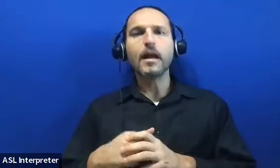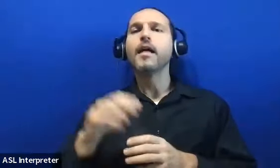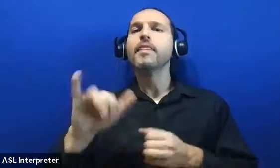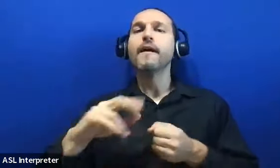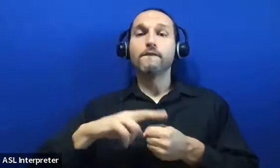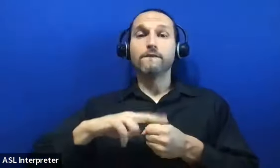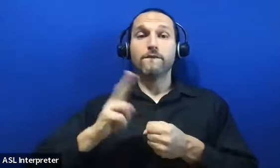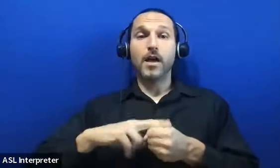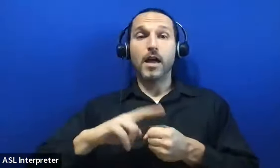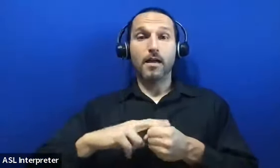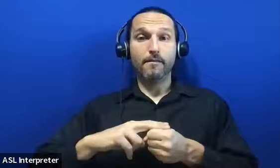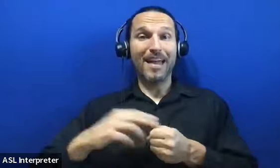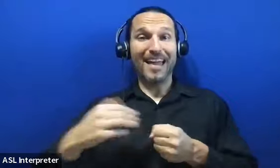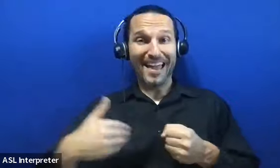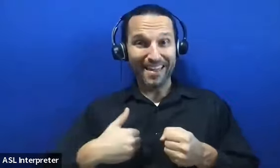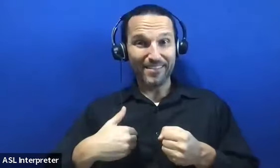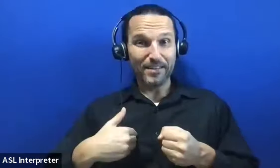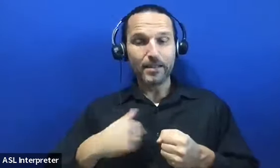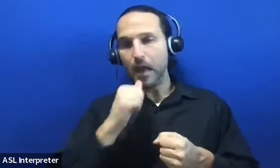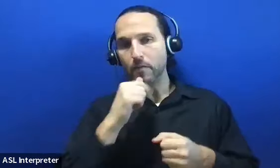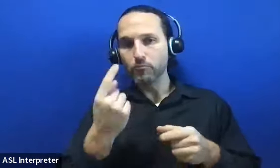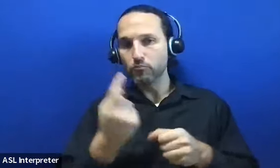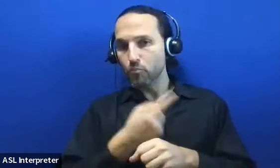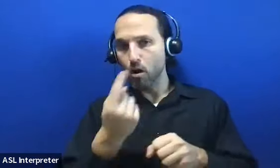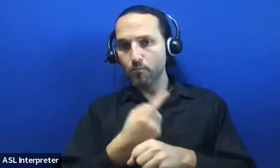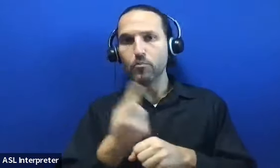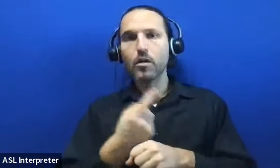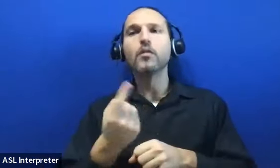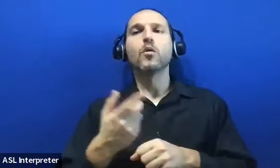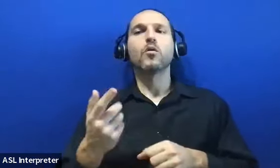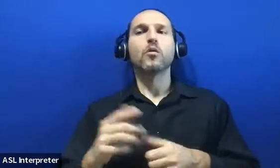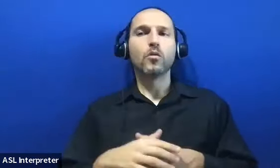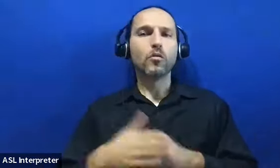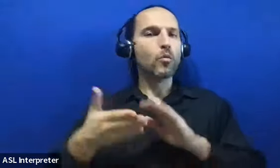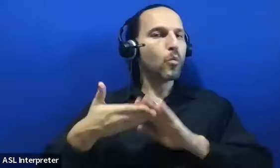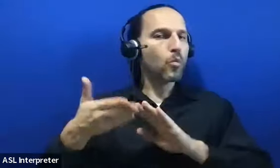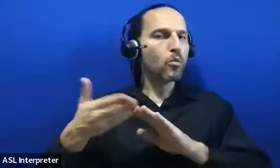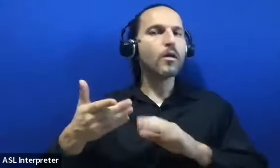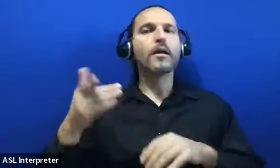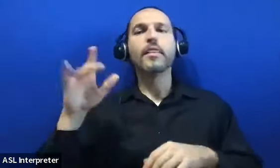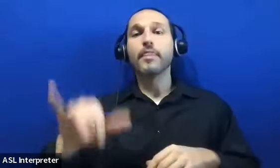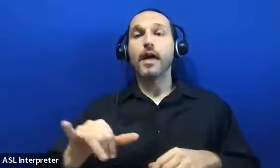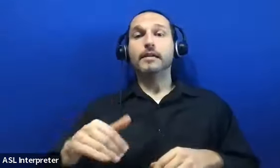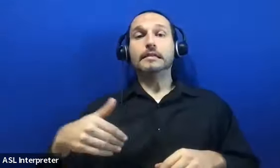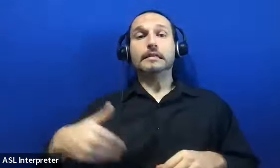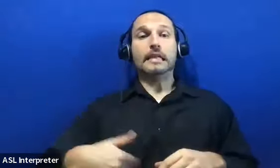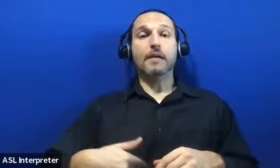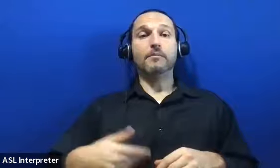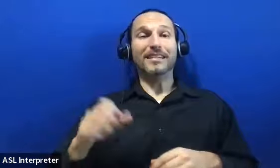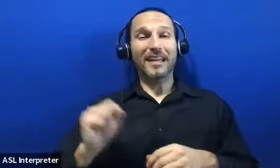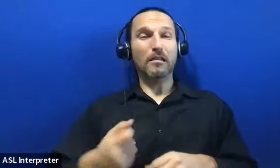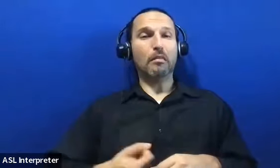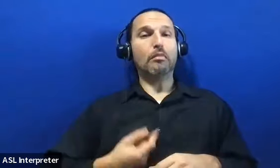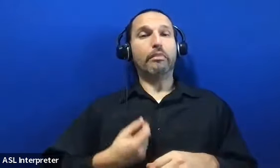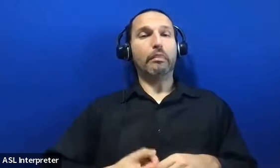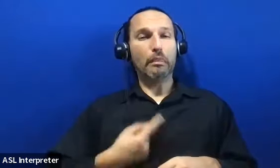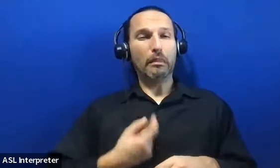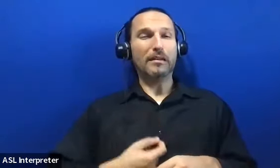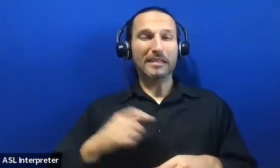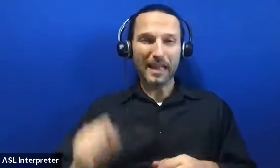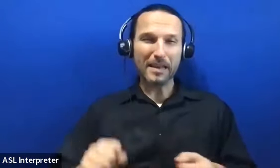valve right here that may not be functioning properly. And so we have what's in the stomach coming back up, and that can be uncomfortable. It can